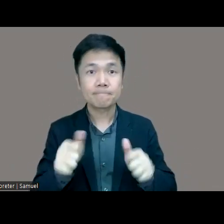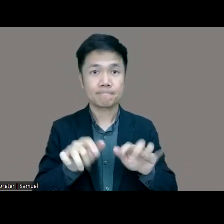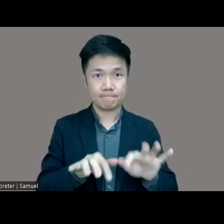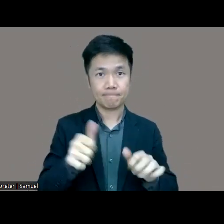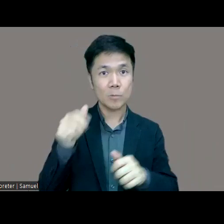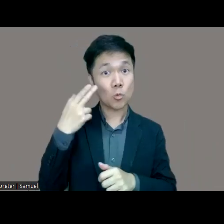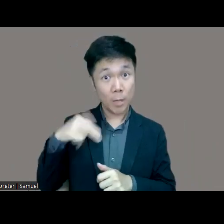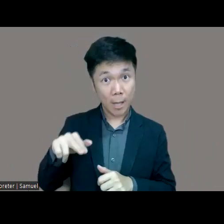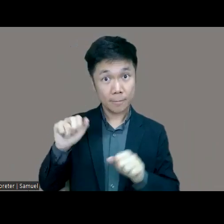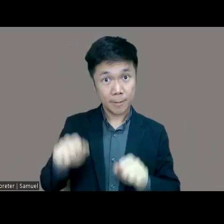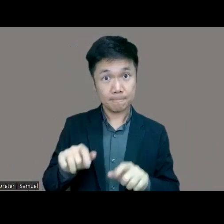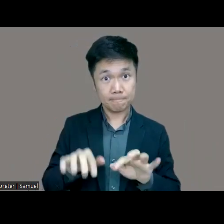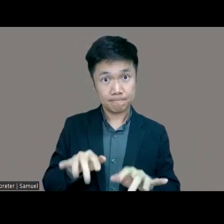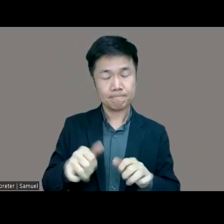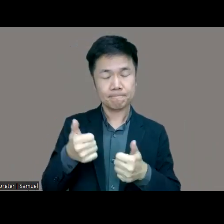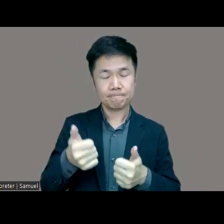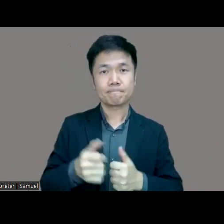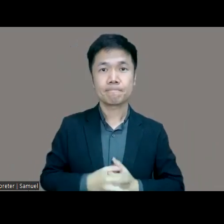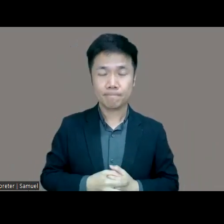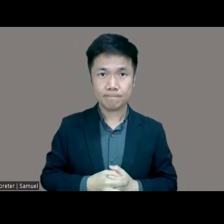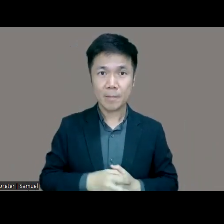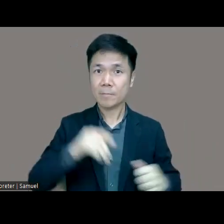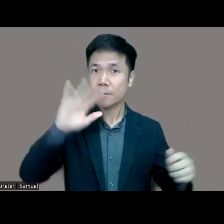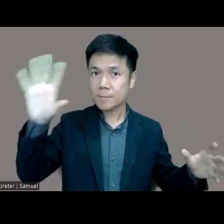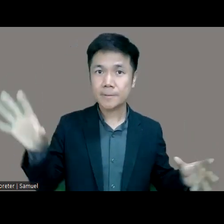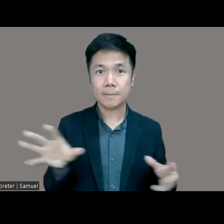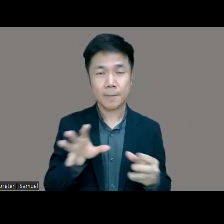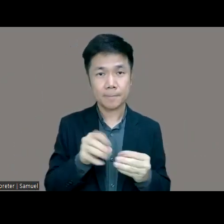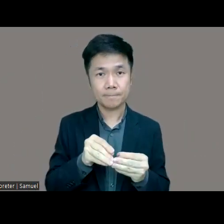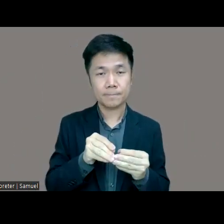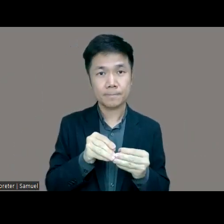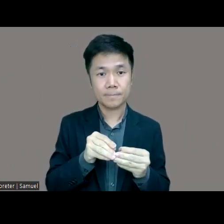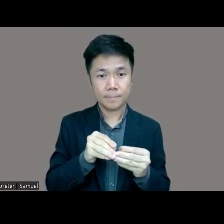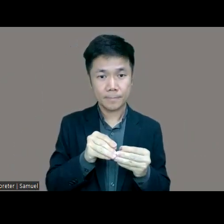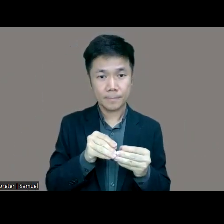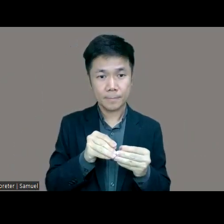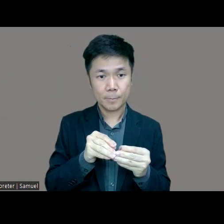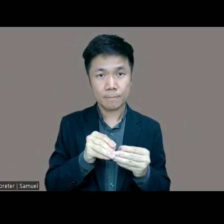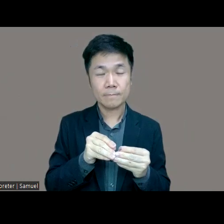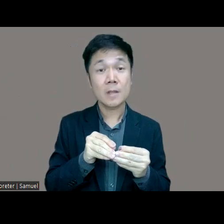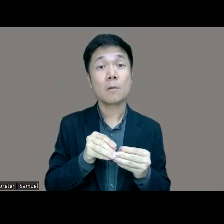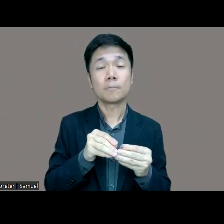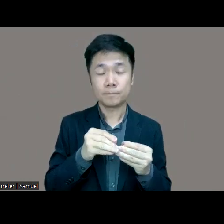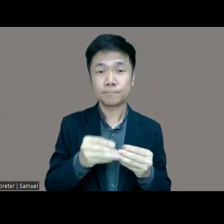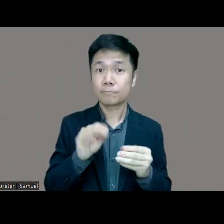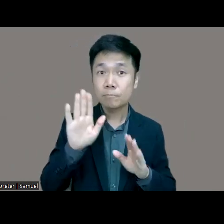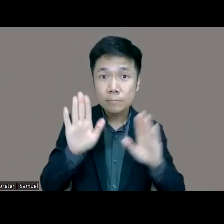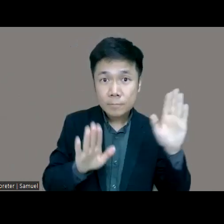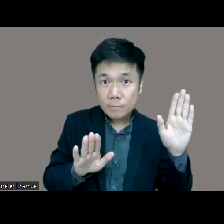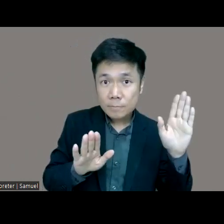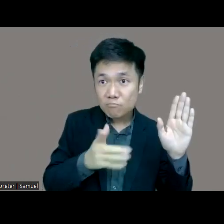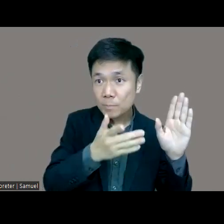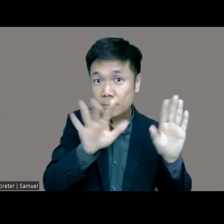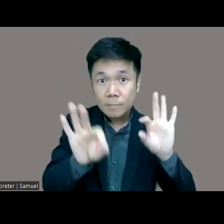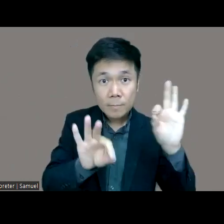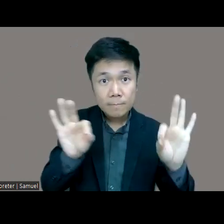this is more or less a summary of what we have received online. I would like to check if anyone else in the